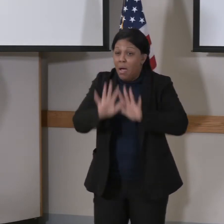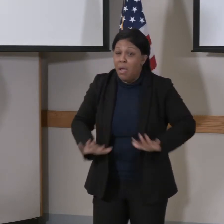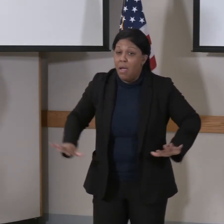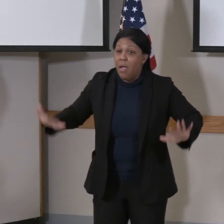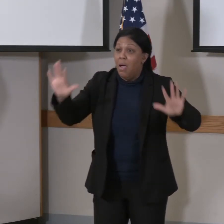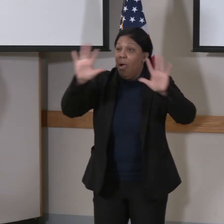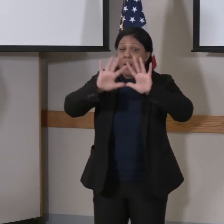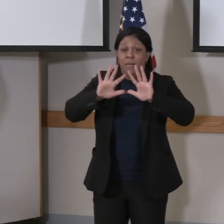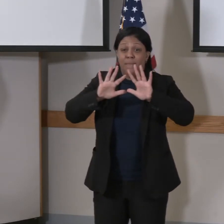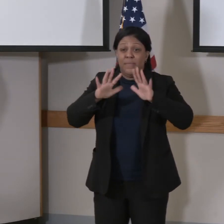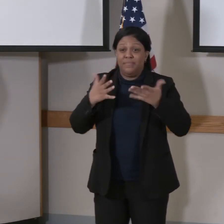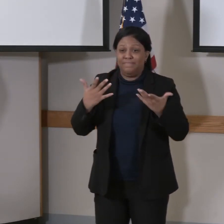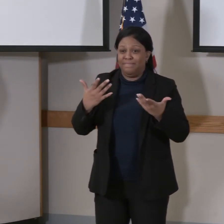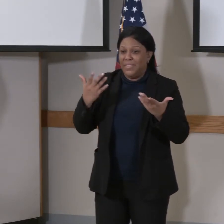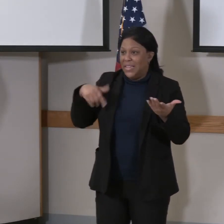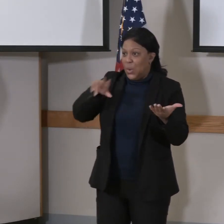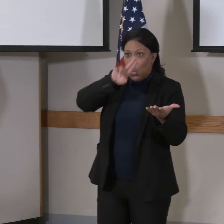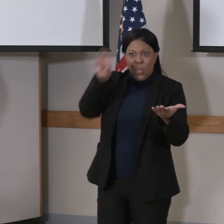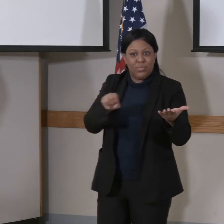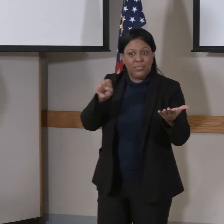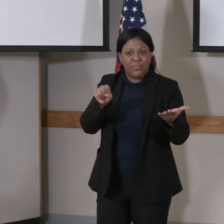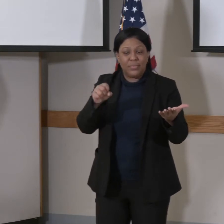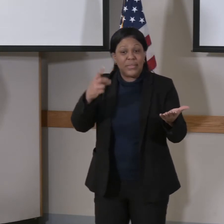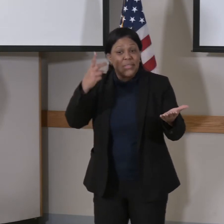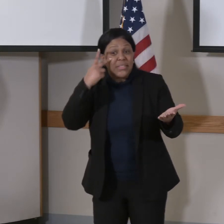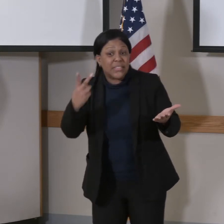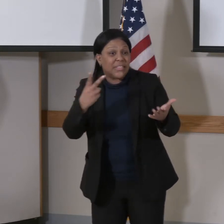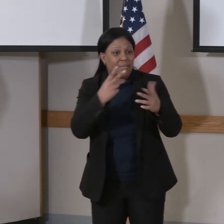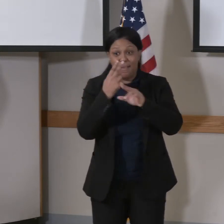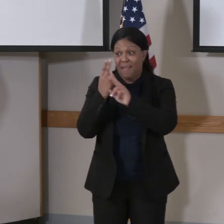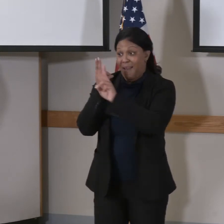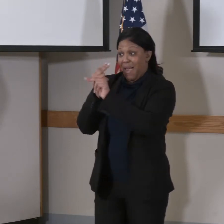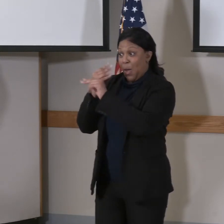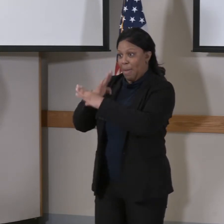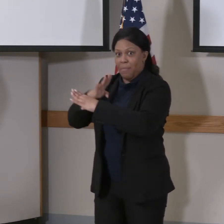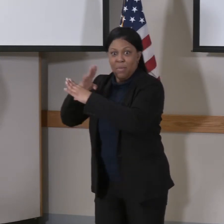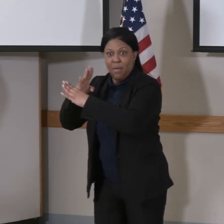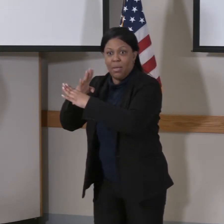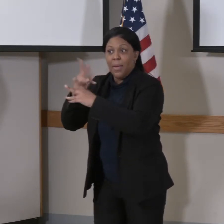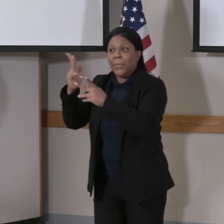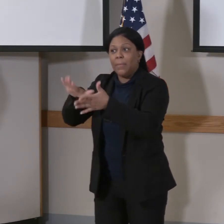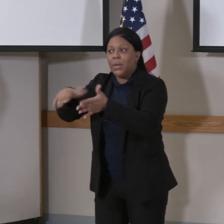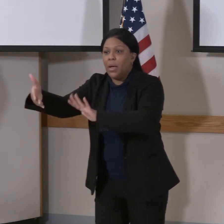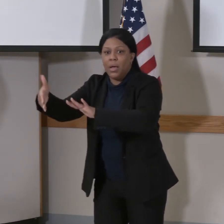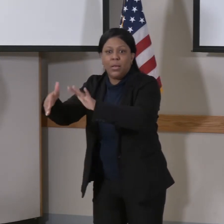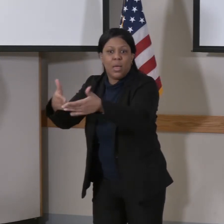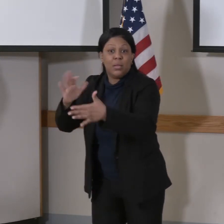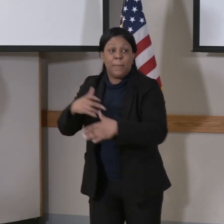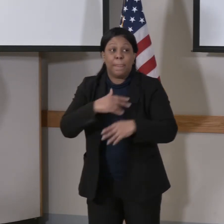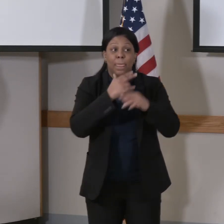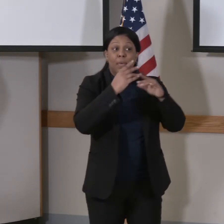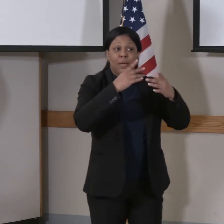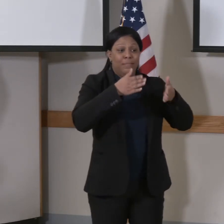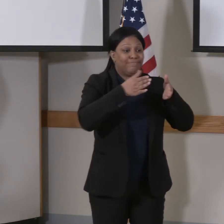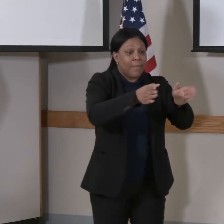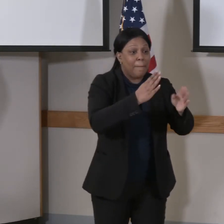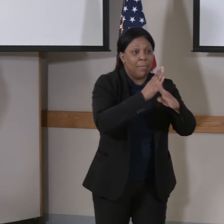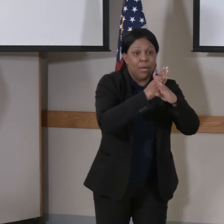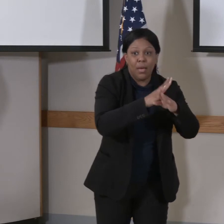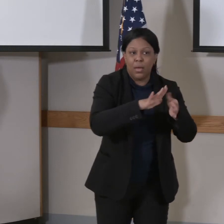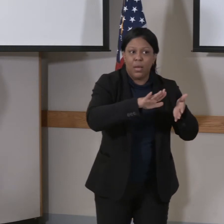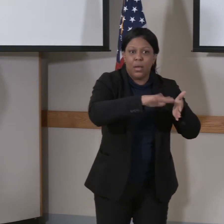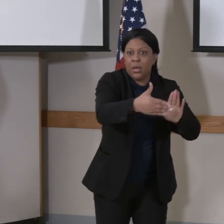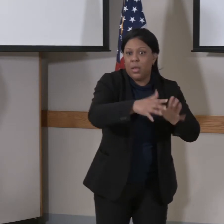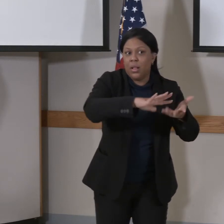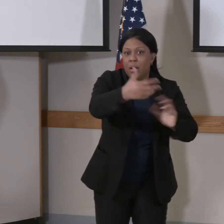life. And I don't want to see that happen in Minnesota. And so there are many, many places to exercise your First Amendment rights. There's places that